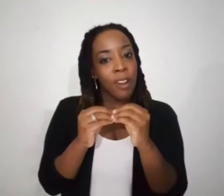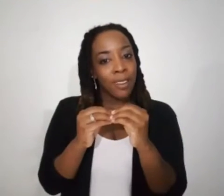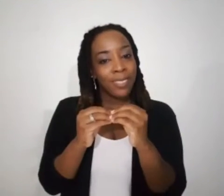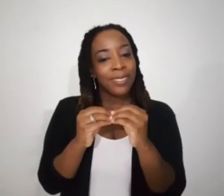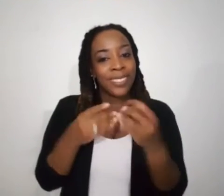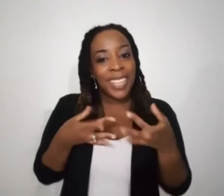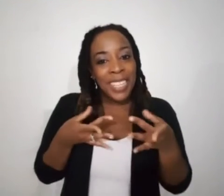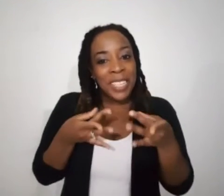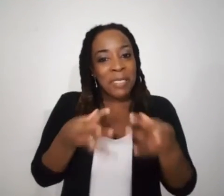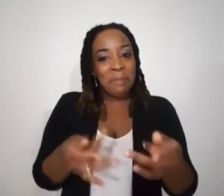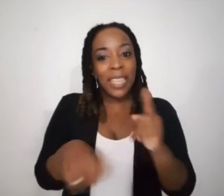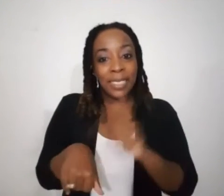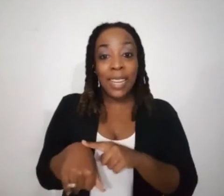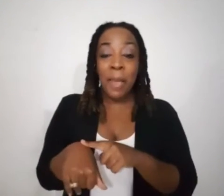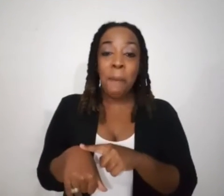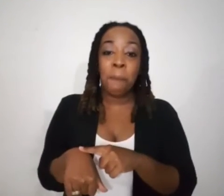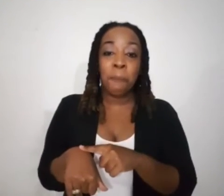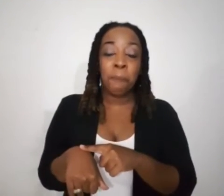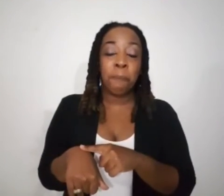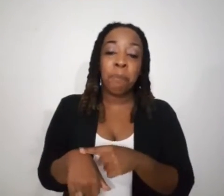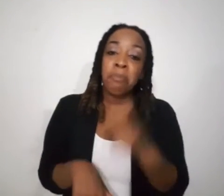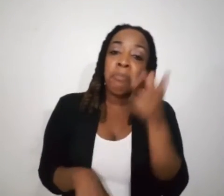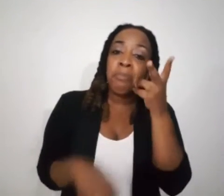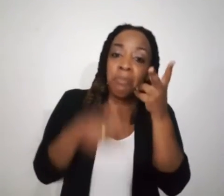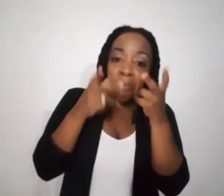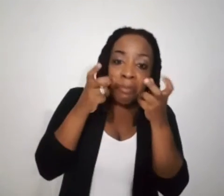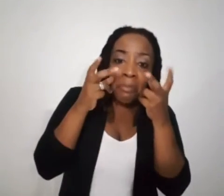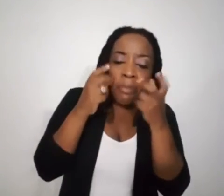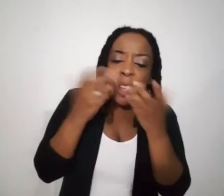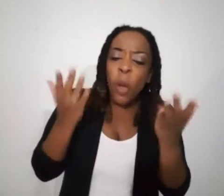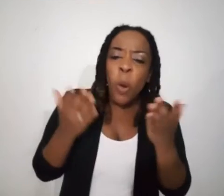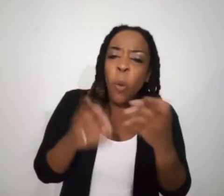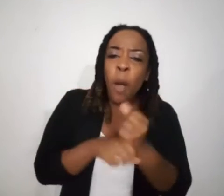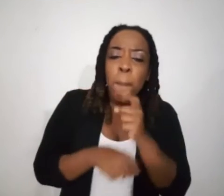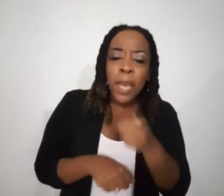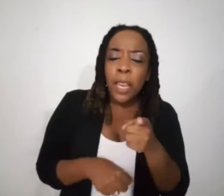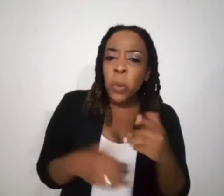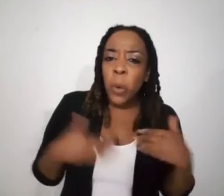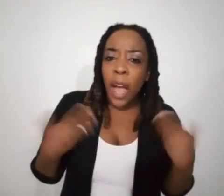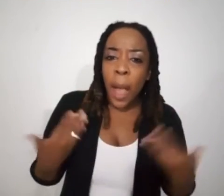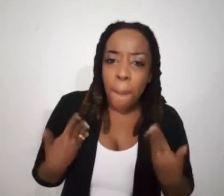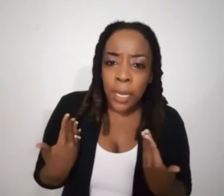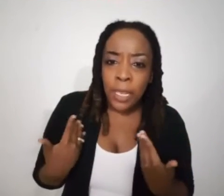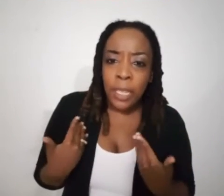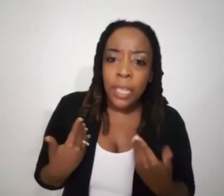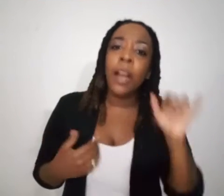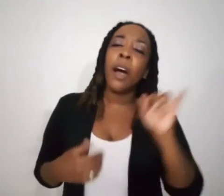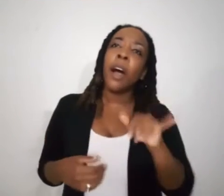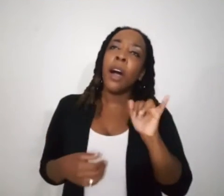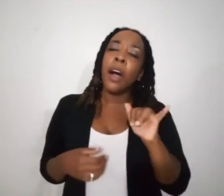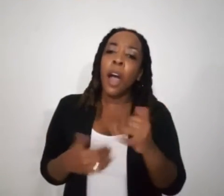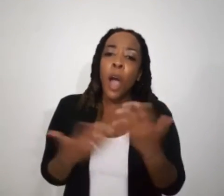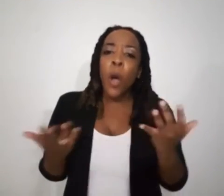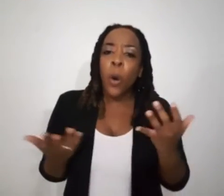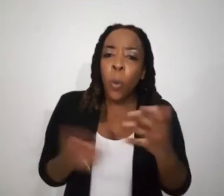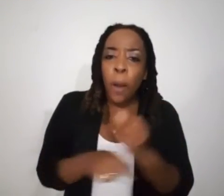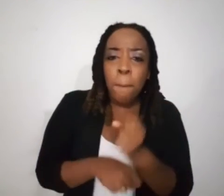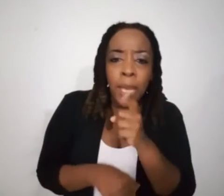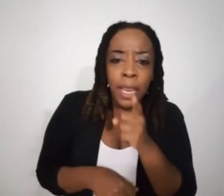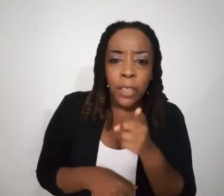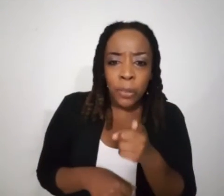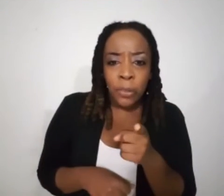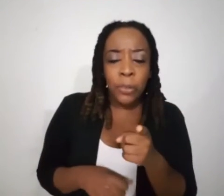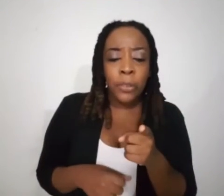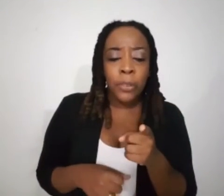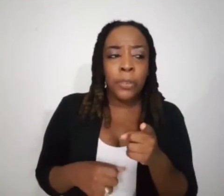makes them happy and what makes them sad. You've got to know what makes them excited. And you